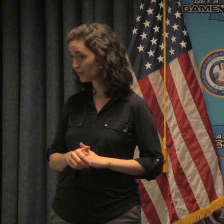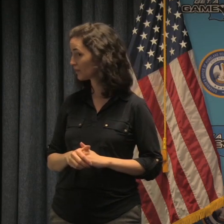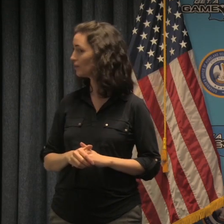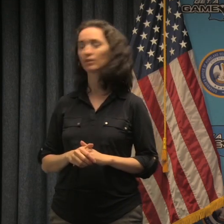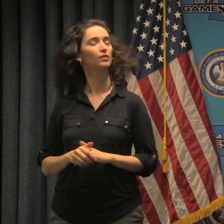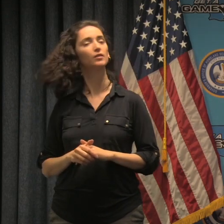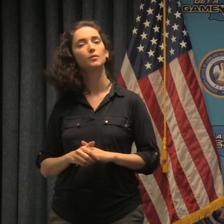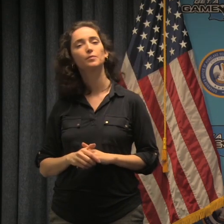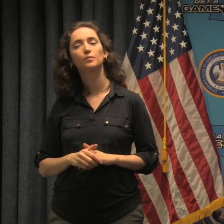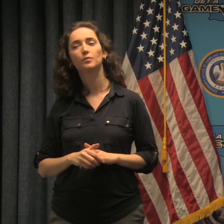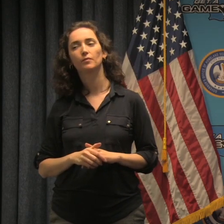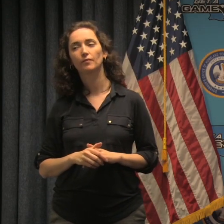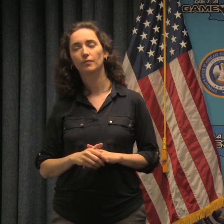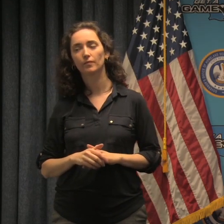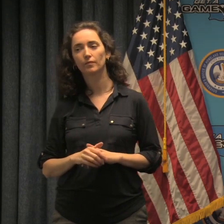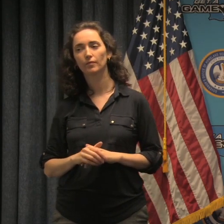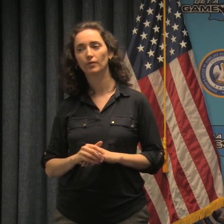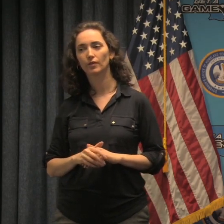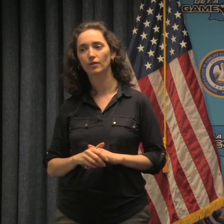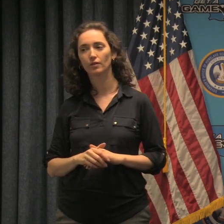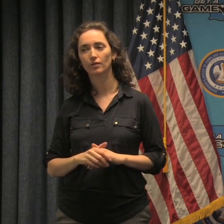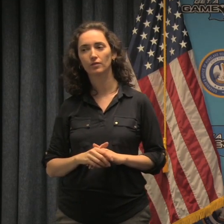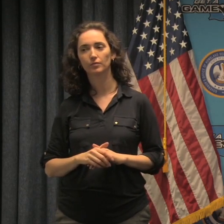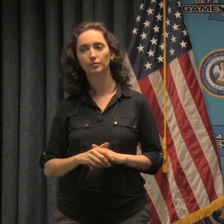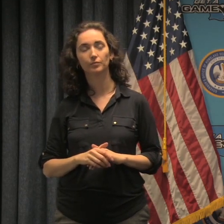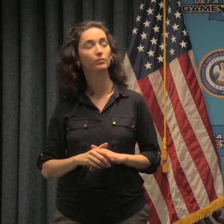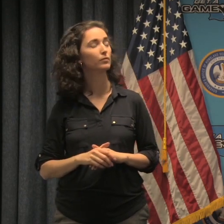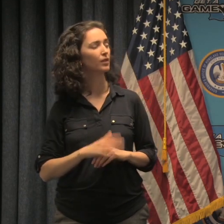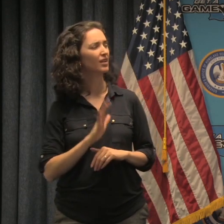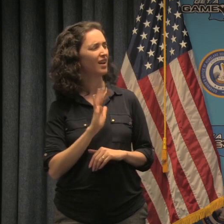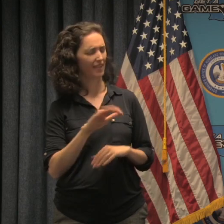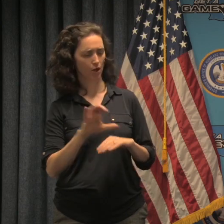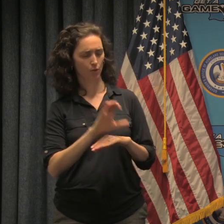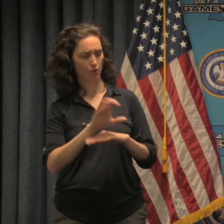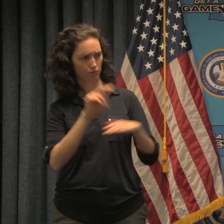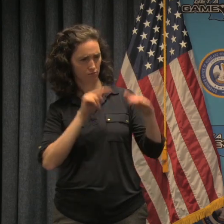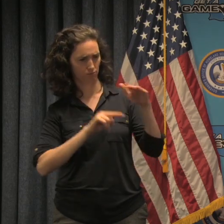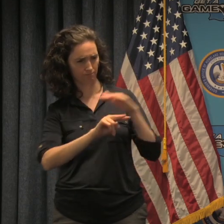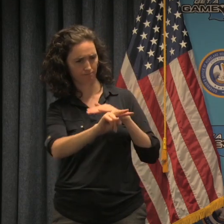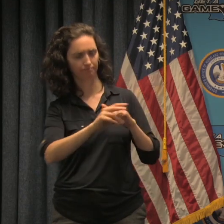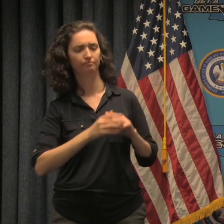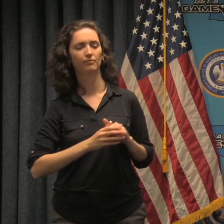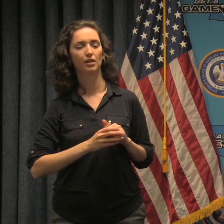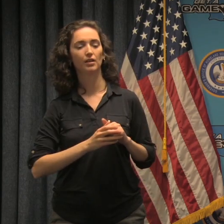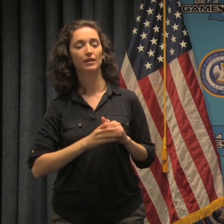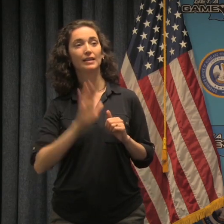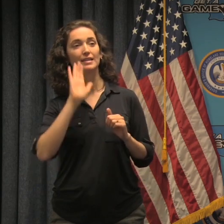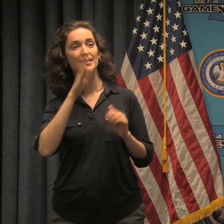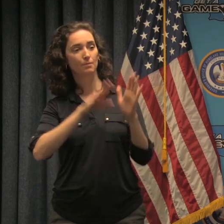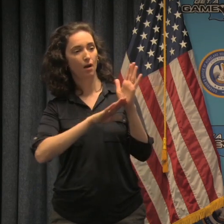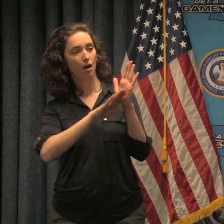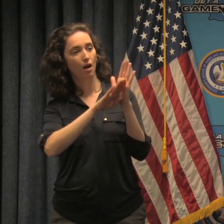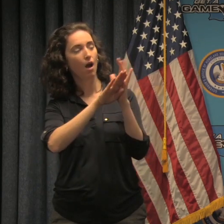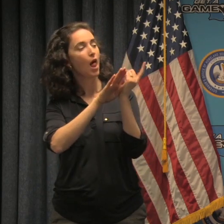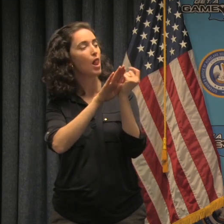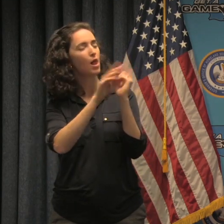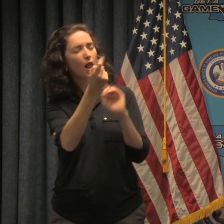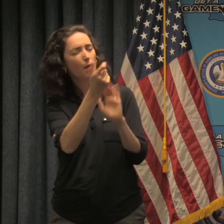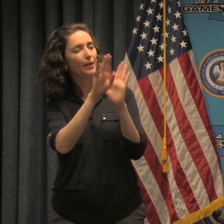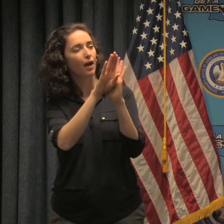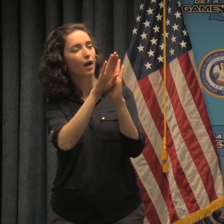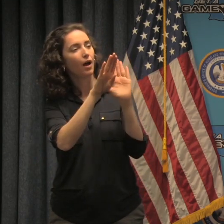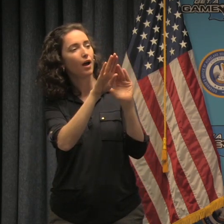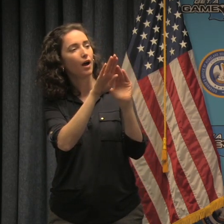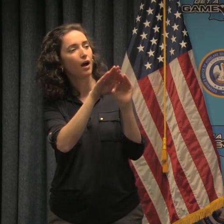modeling, if there is a glimmer of hope that shows that it's flattening a little bit, has that changed the